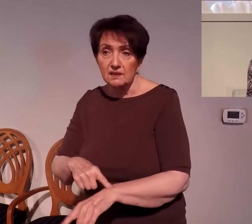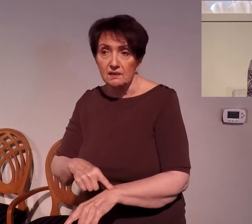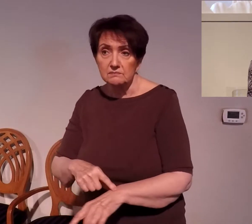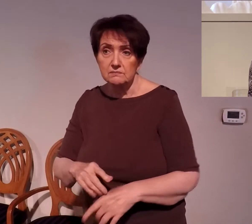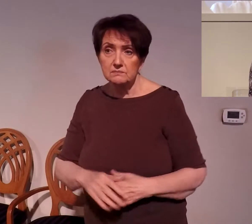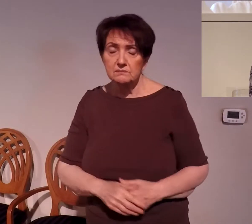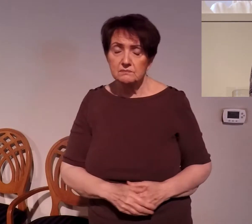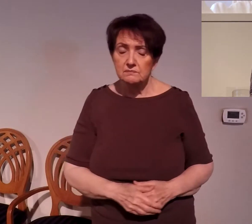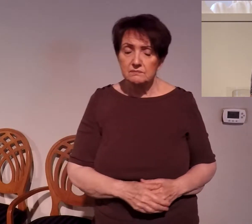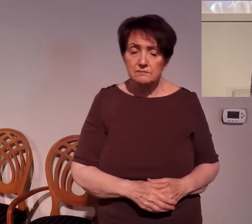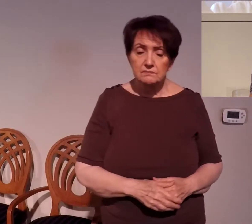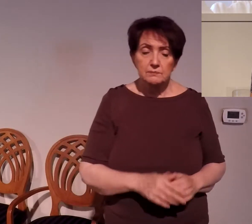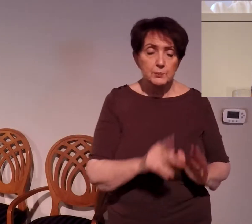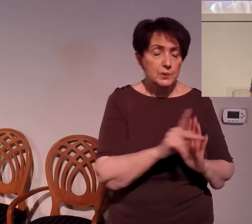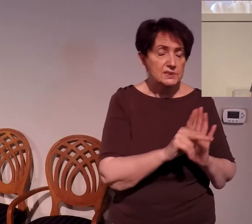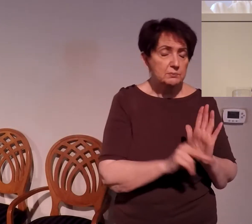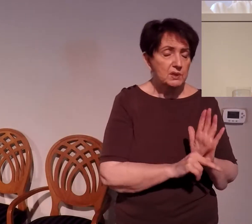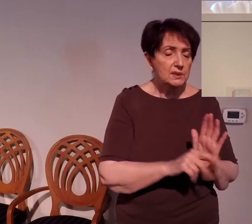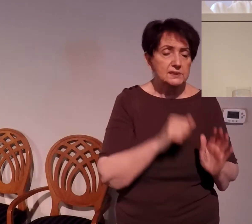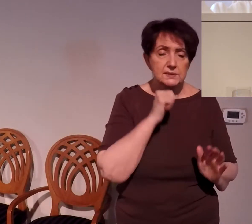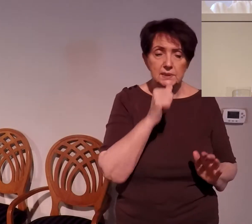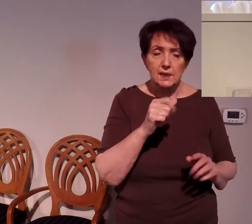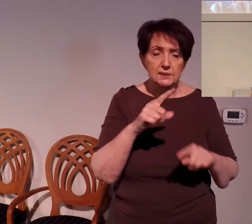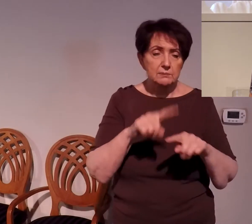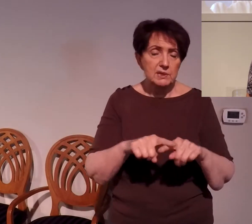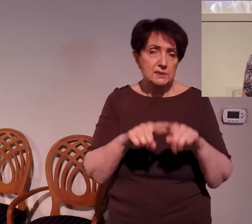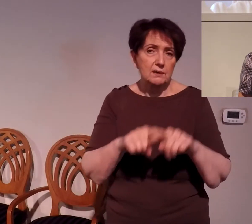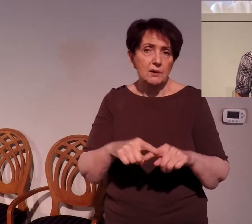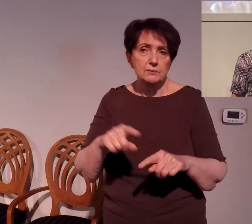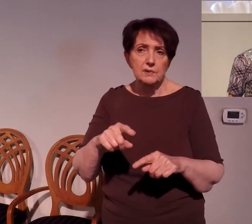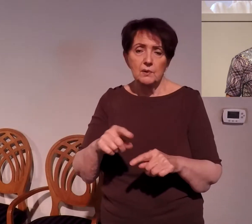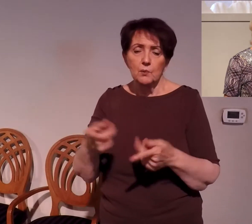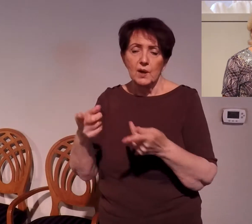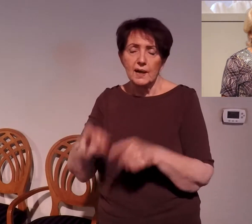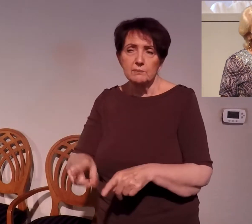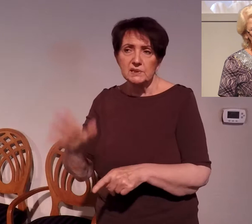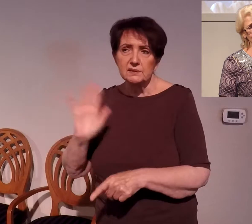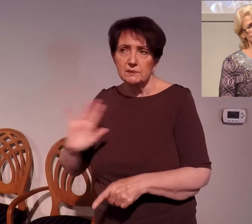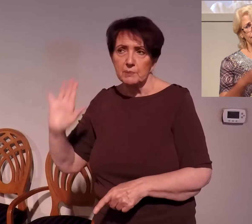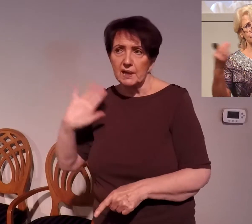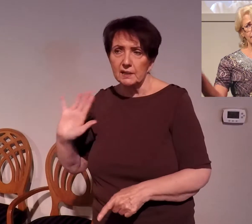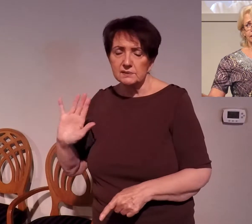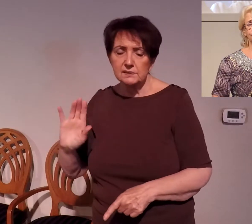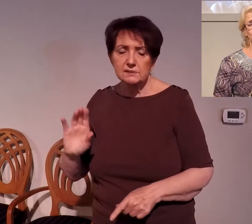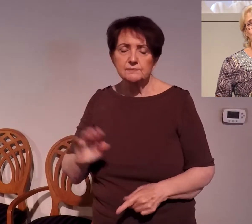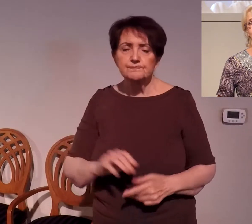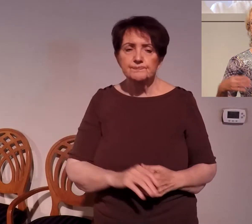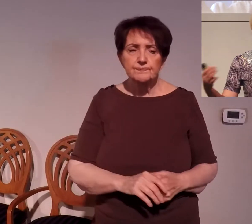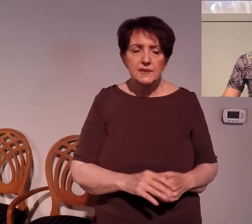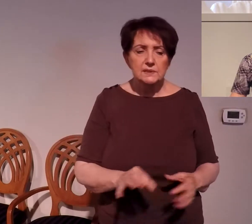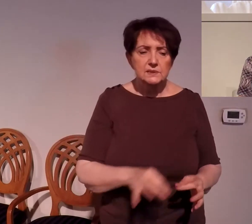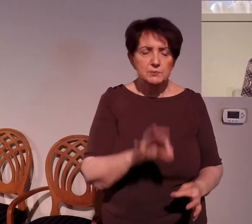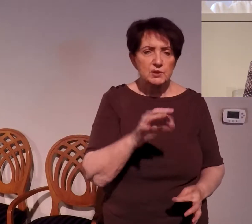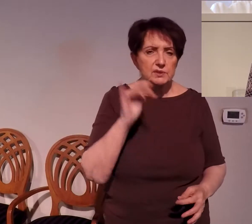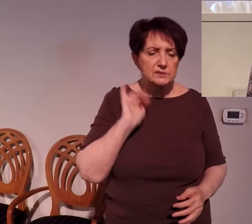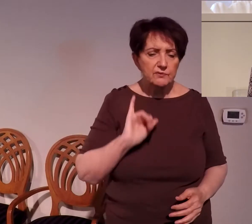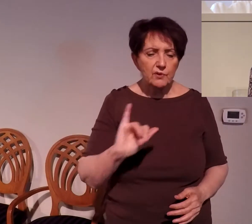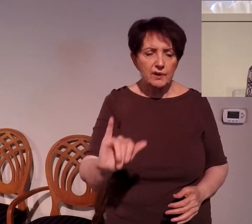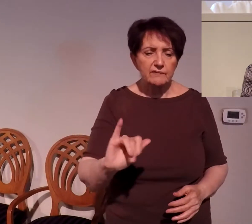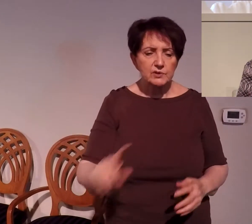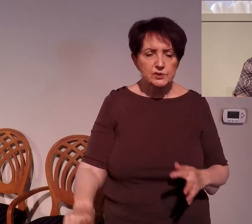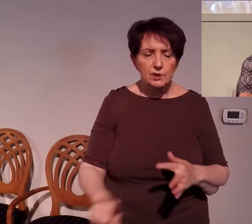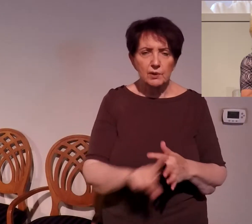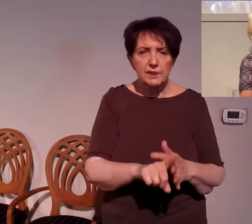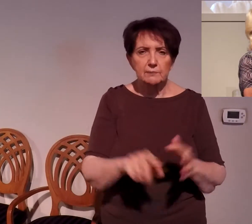precedent. Every moment is new. The other one is Ernest Holmes's statement. He says, spirit is forever taking form and releasing the form that it